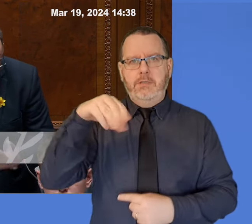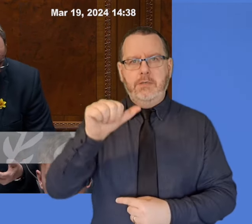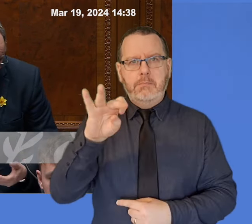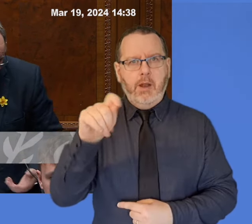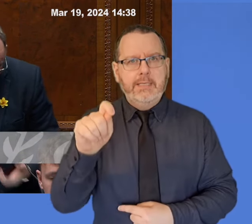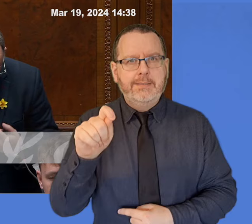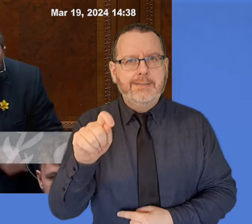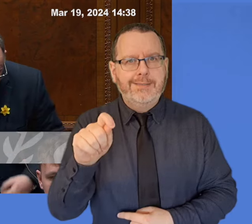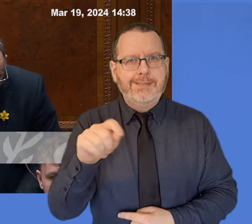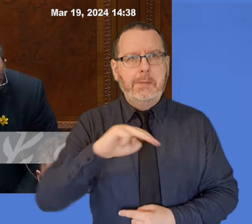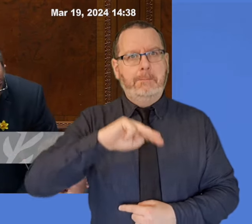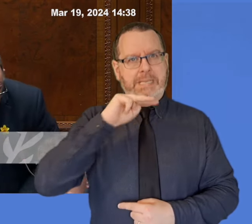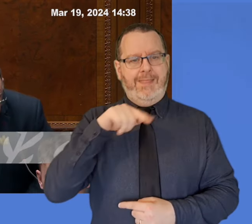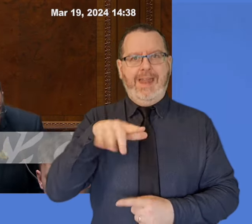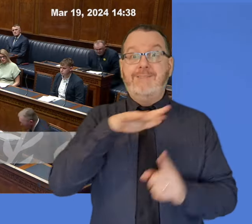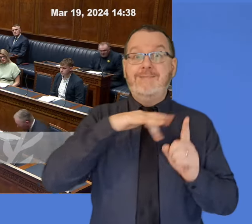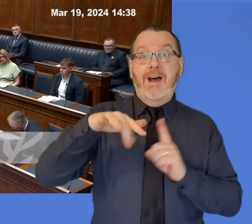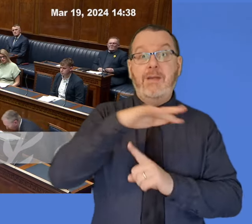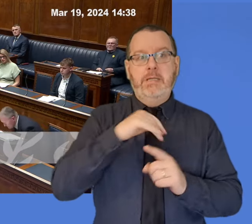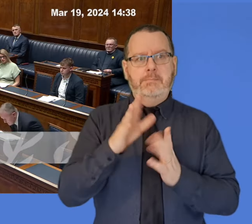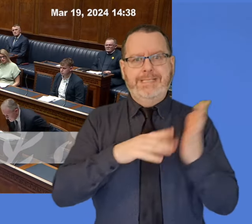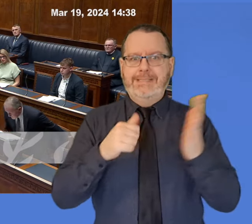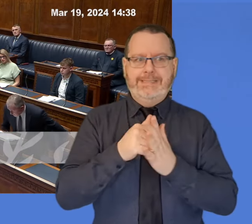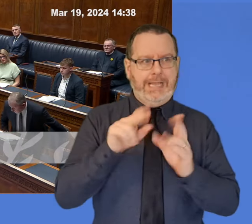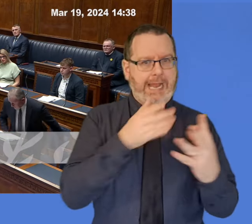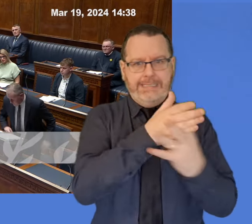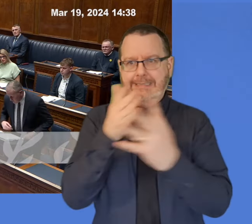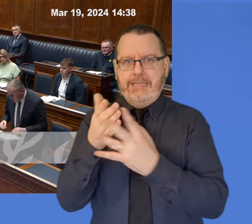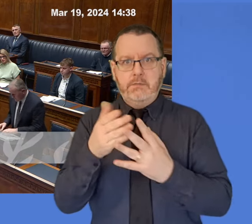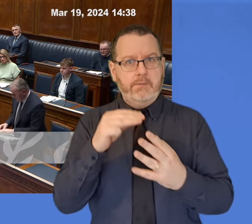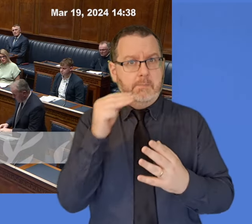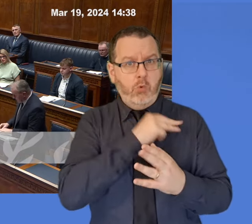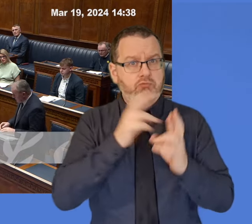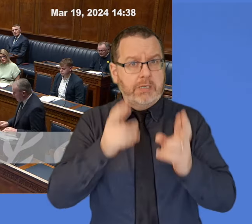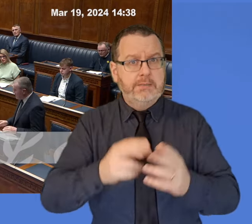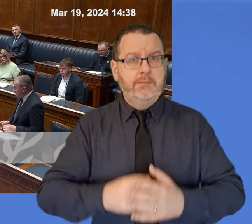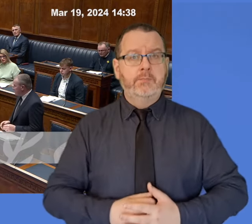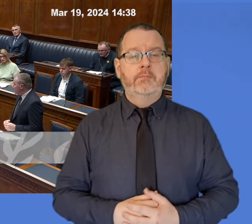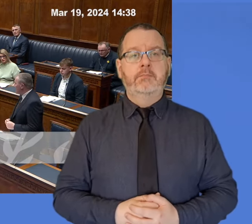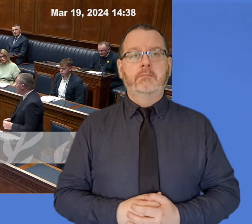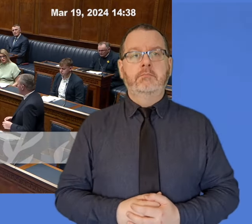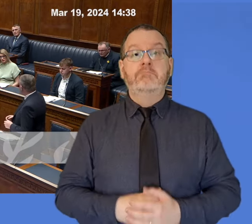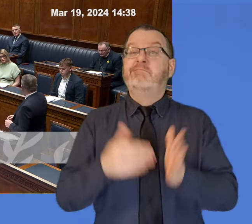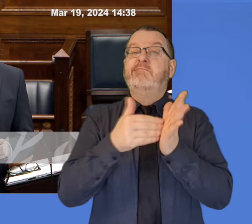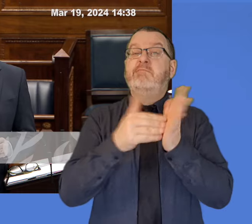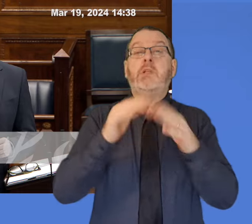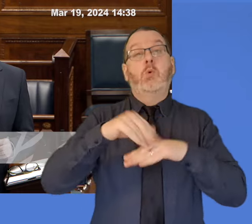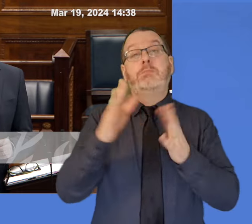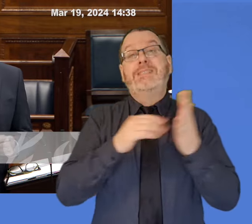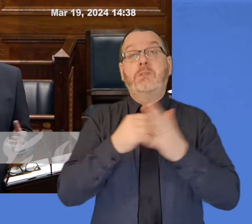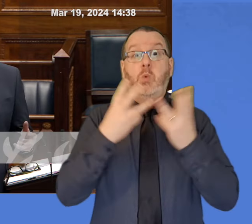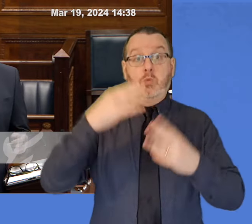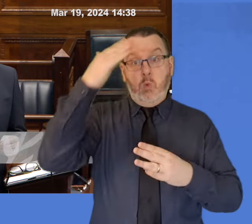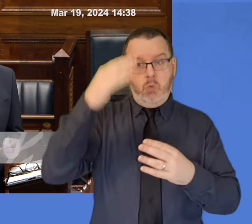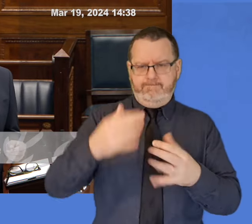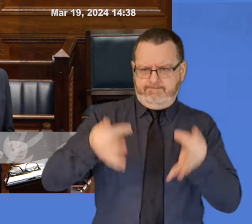an environment that allows business to take place? Minister. Well, what most I find is most businesses want is certainty,